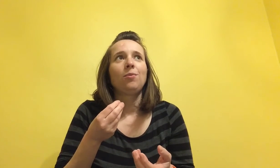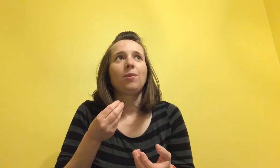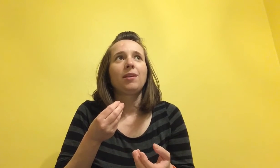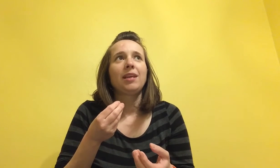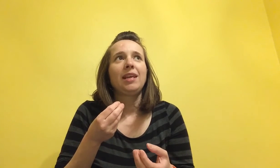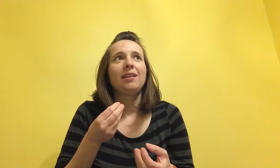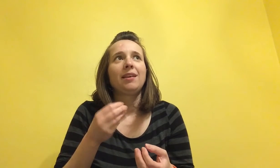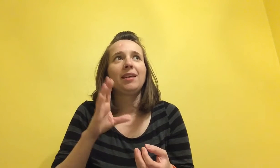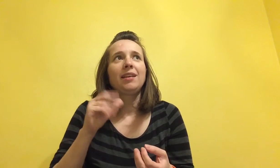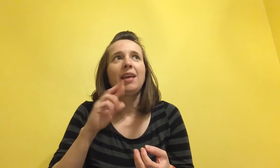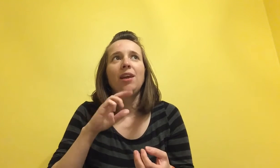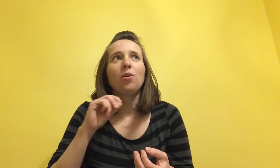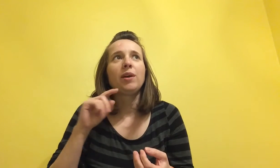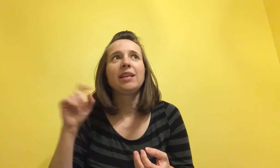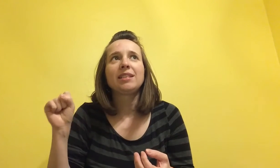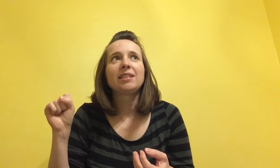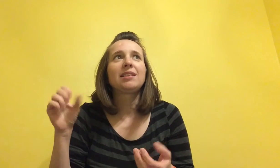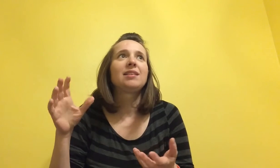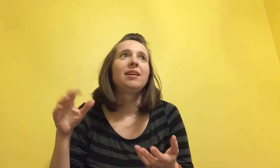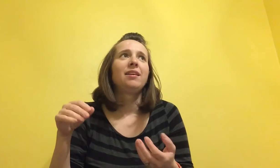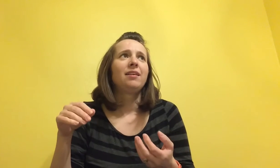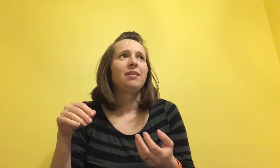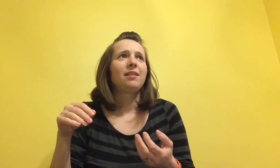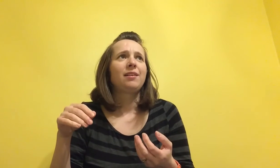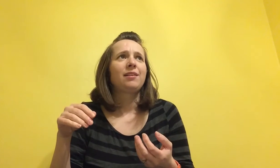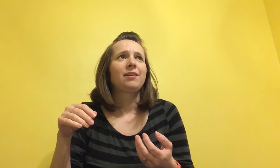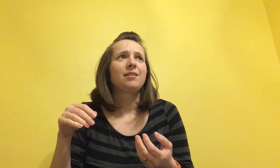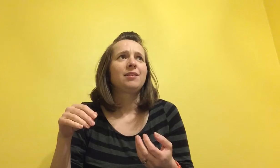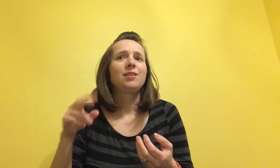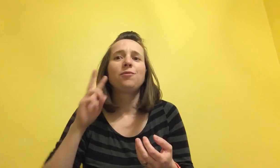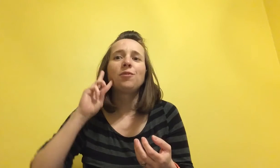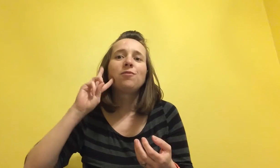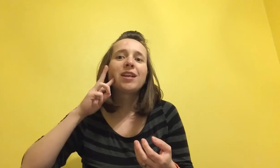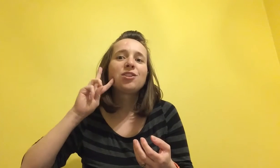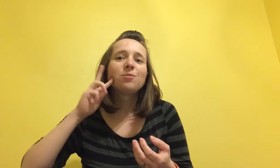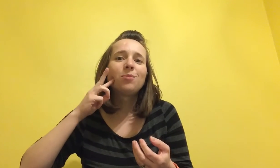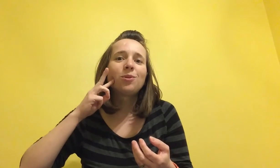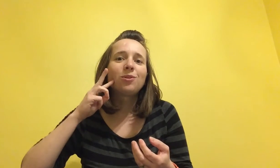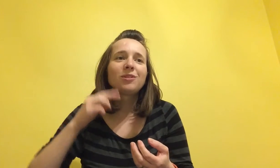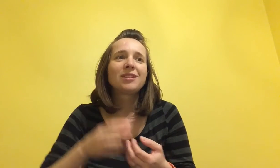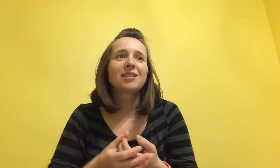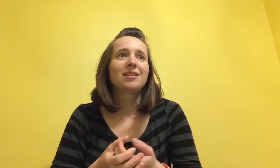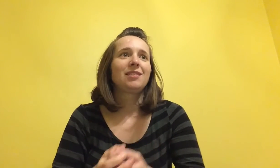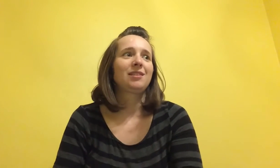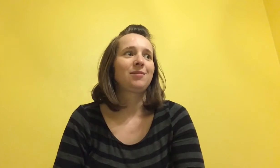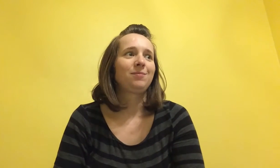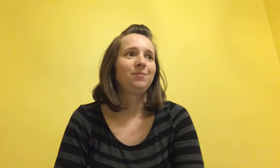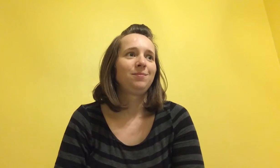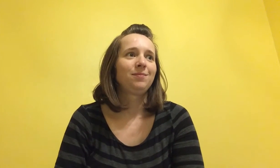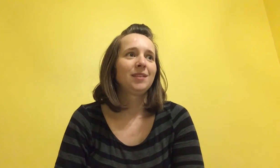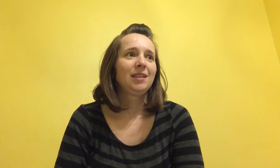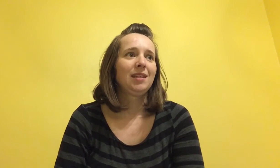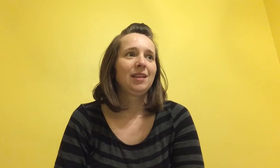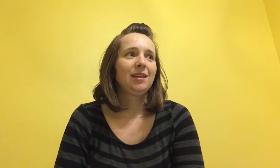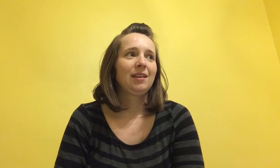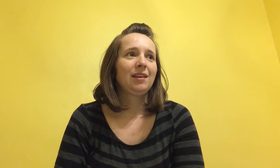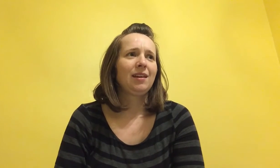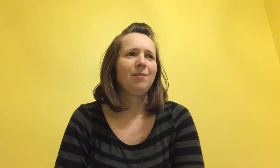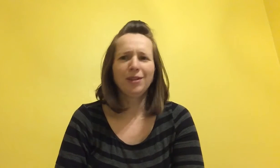what do they eat? Like carrots, different vegetables, I'm not